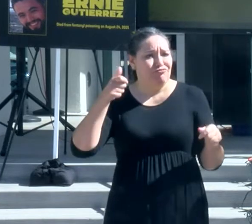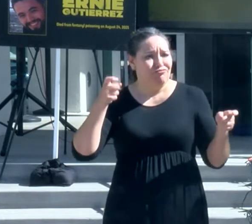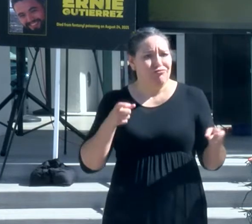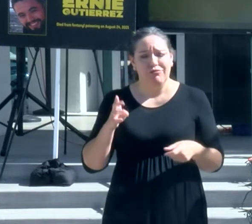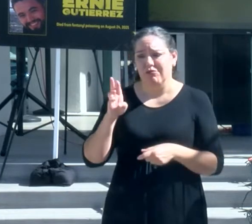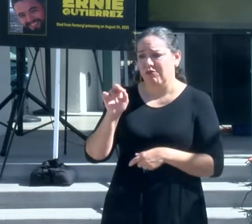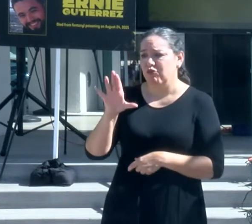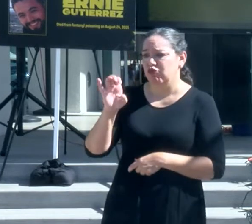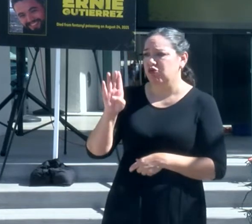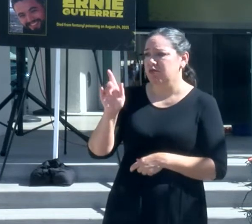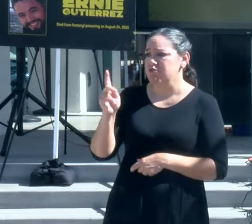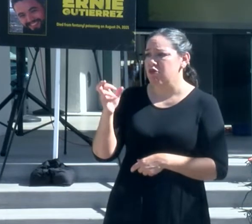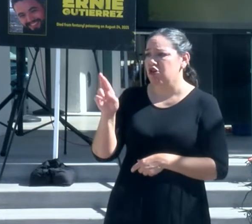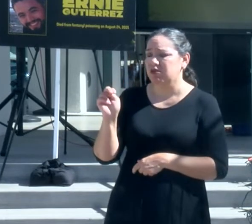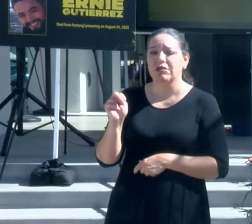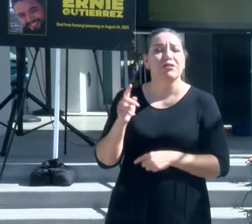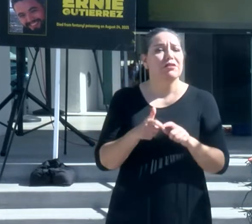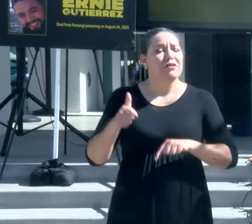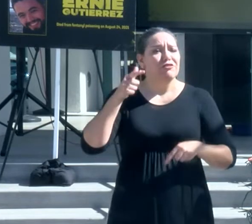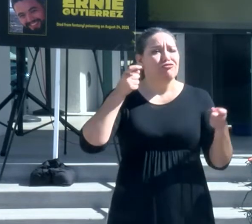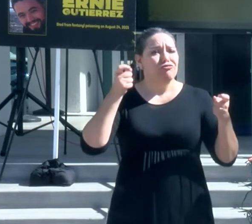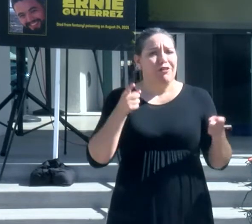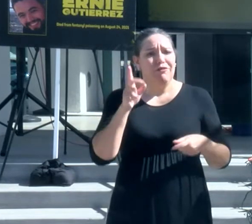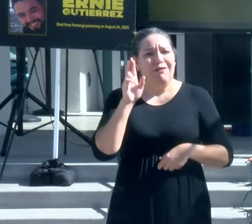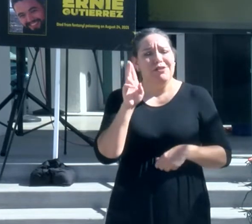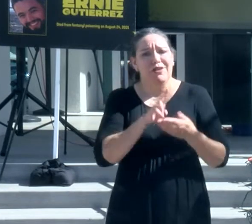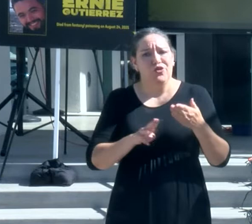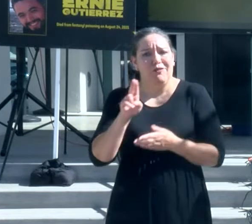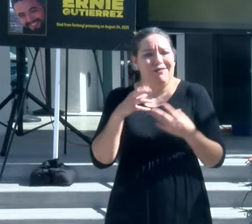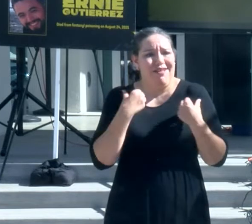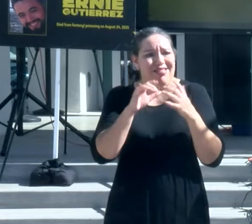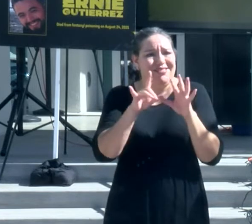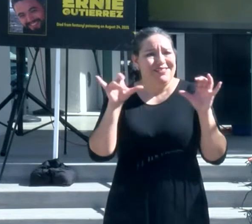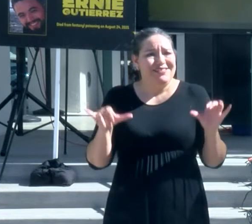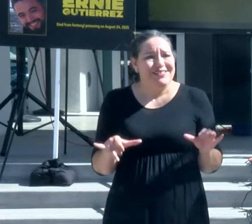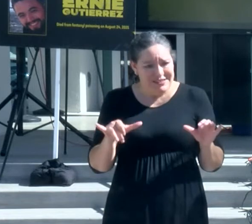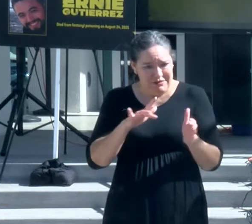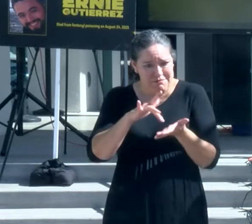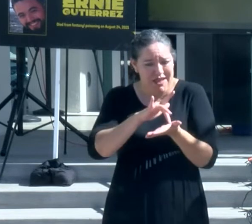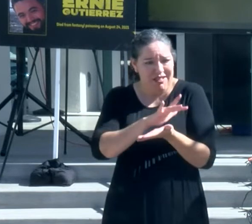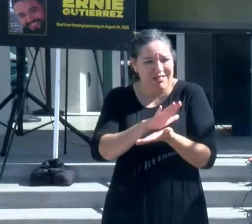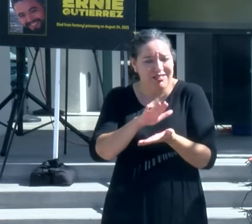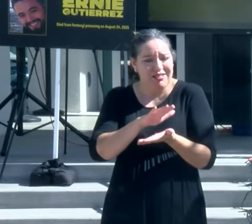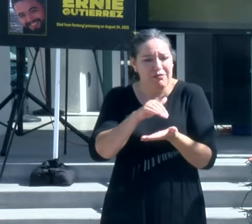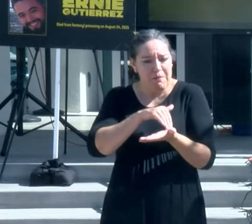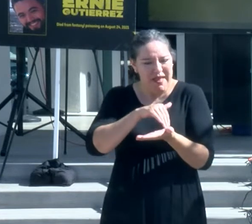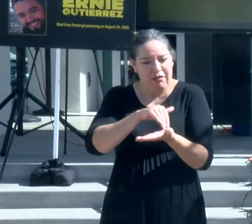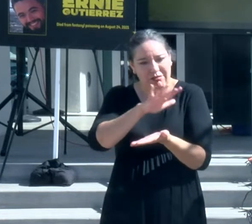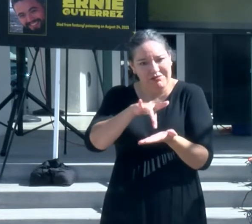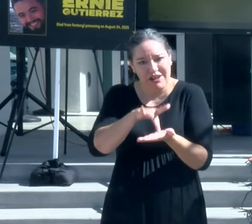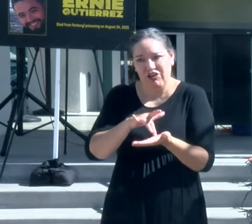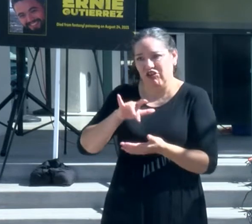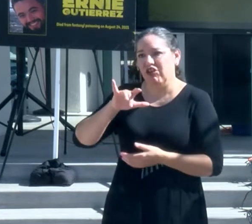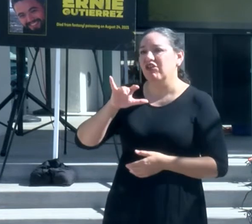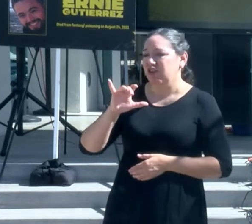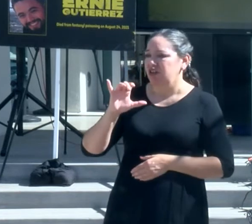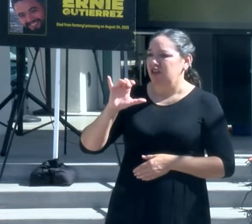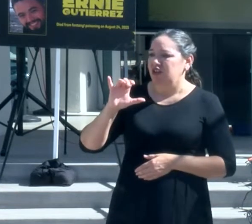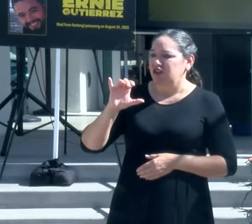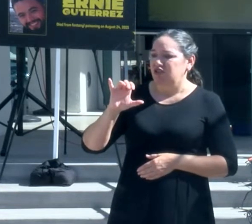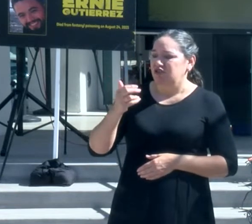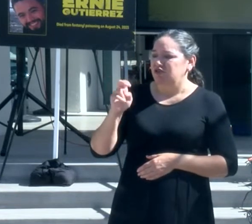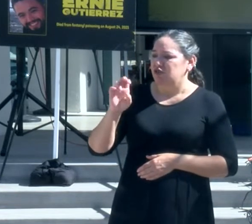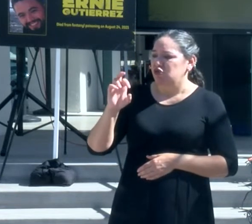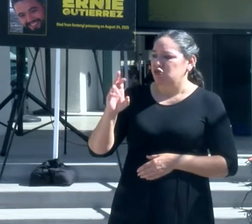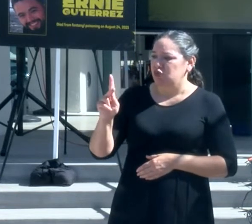of Riverside University Health System Medical Center, Jen Cruikshank, Director of the Department of Public